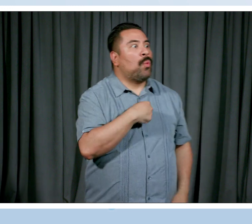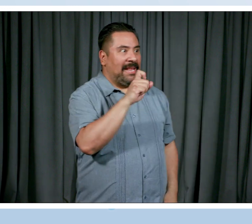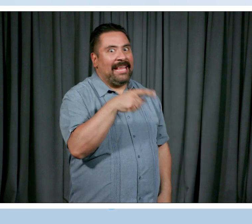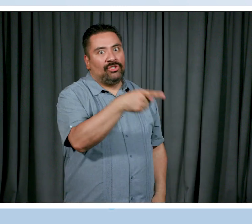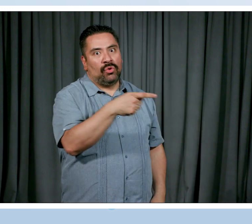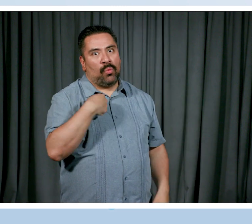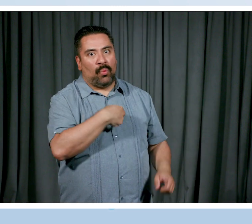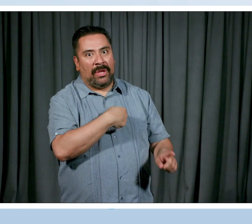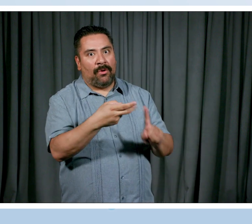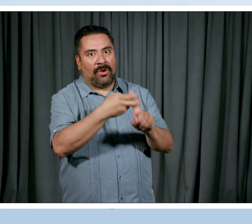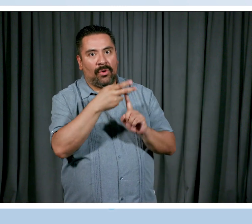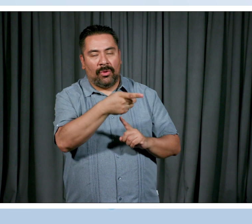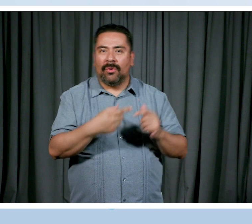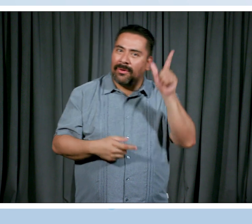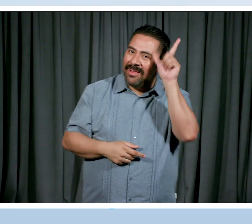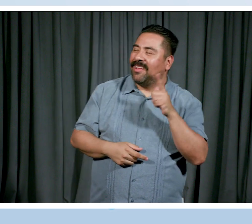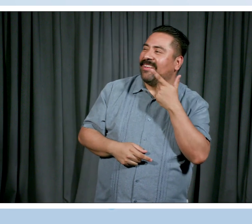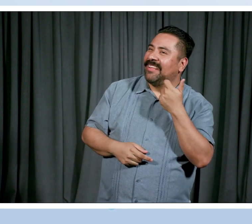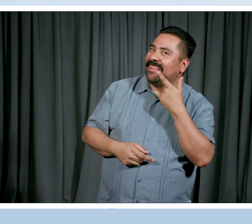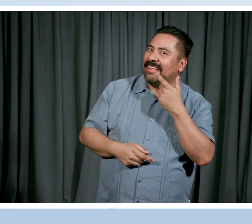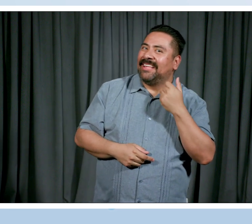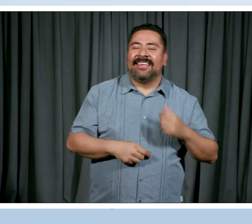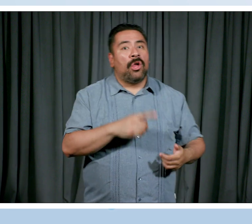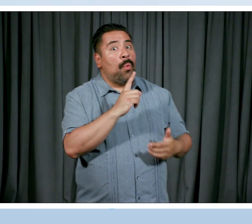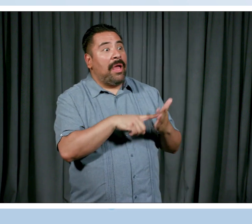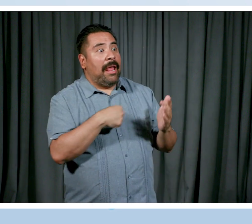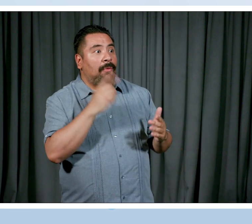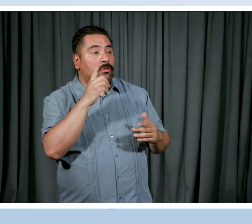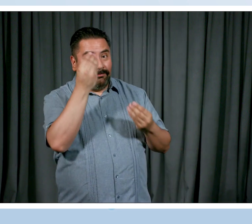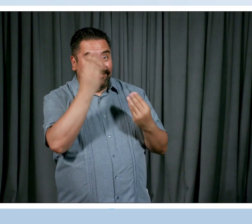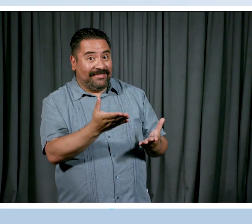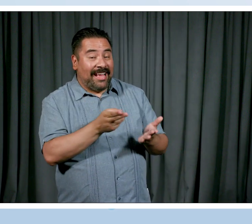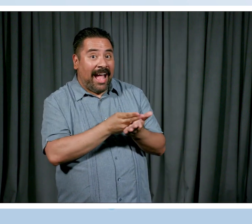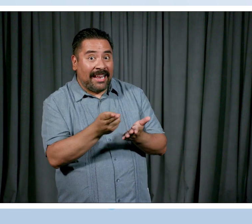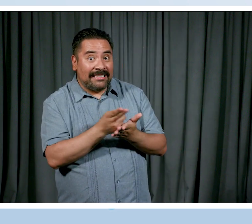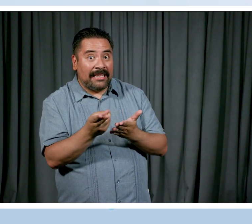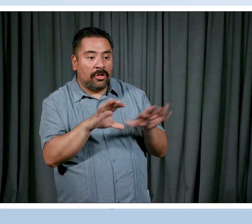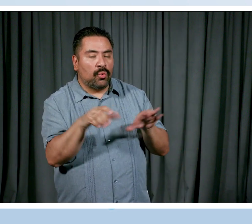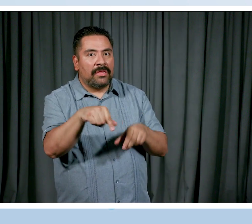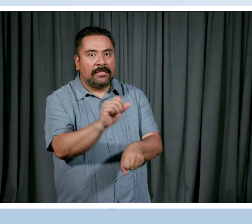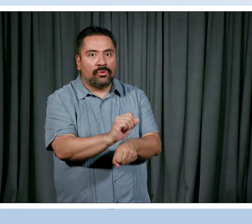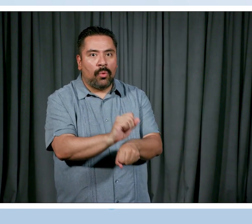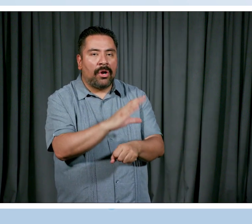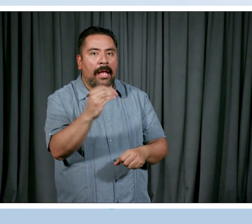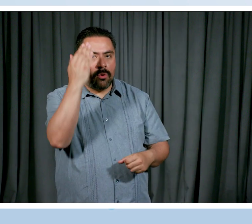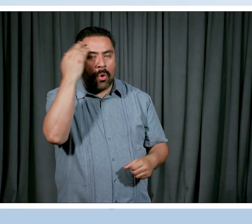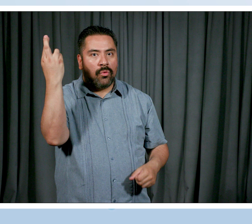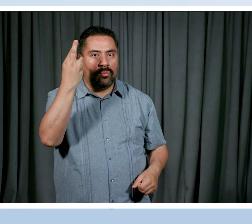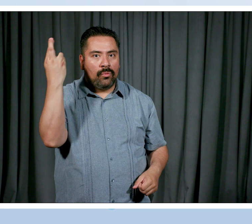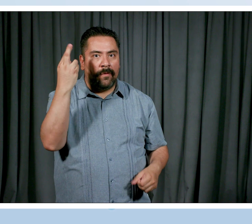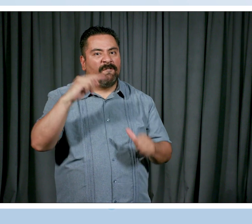recruiting. What I would say, honestly, is do this work and know why you're doing